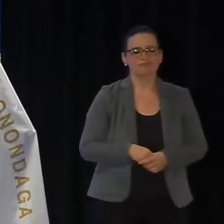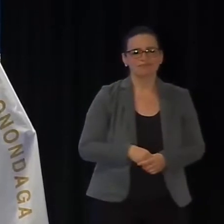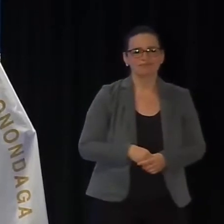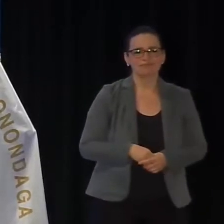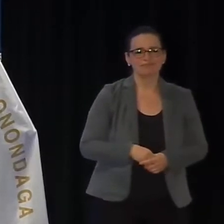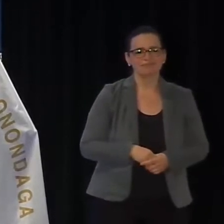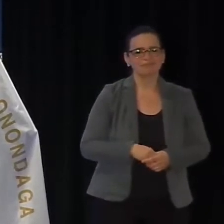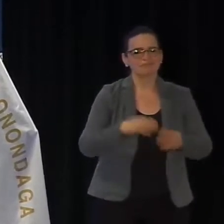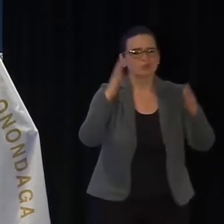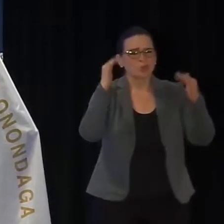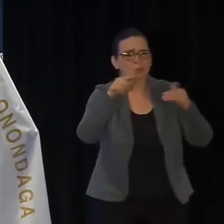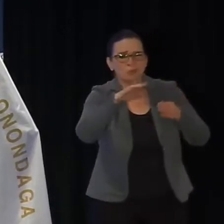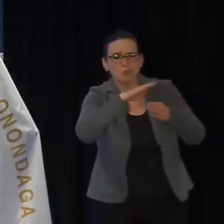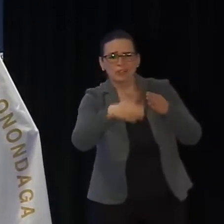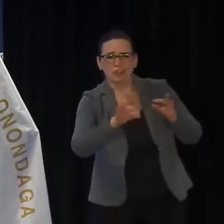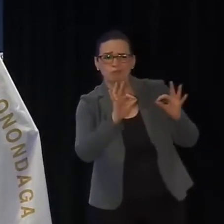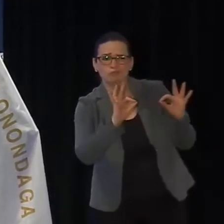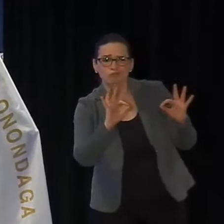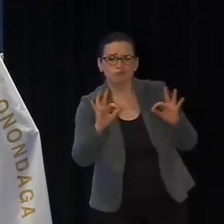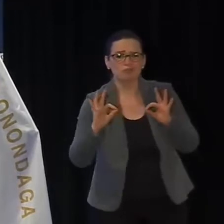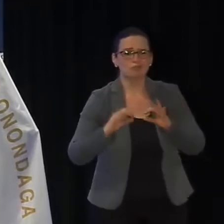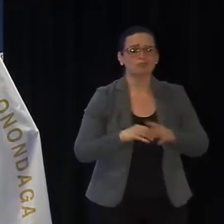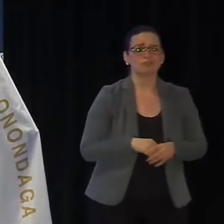We had a good weekend.